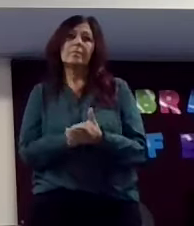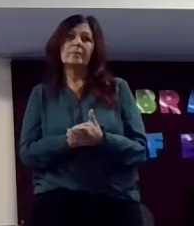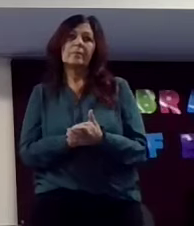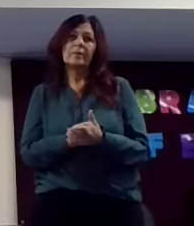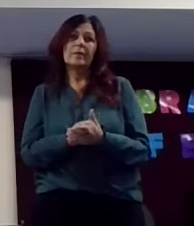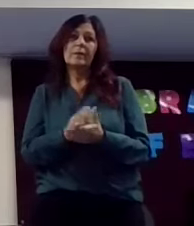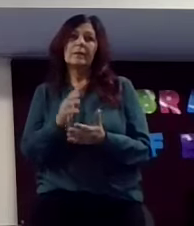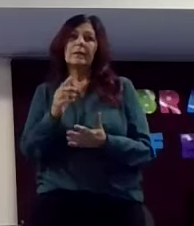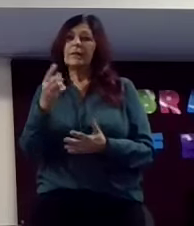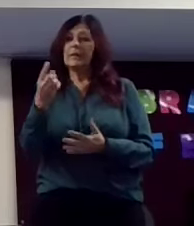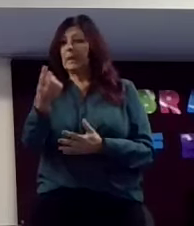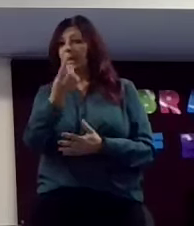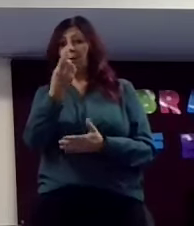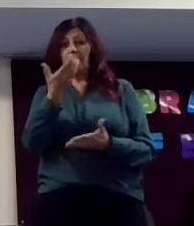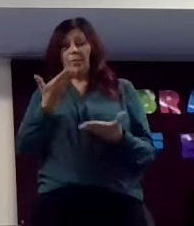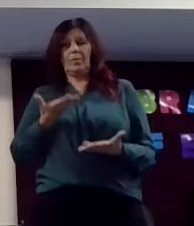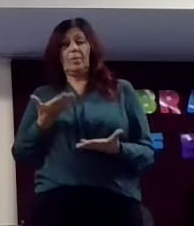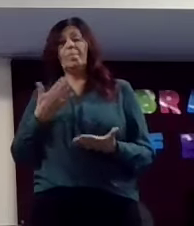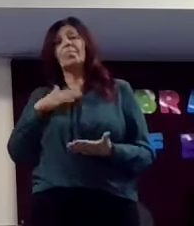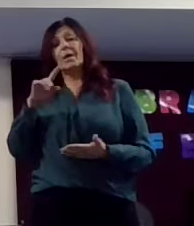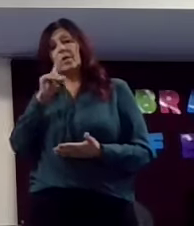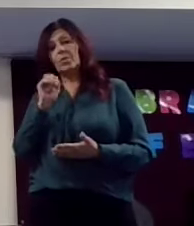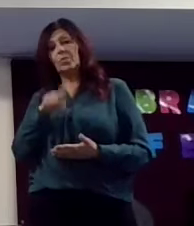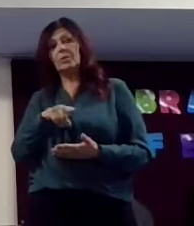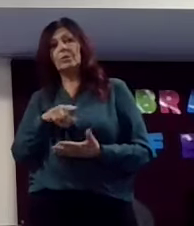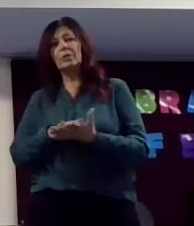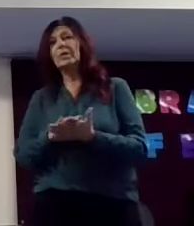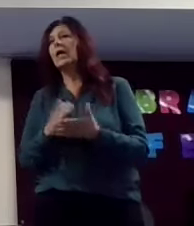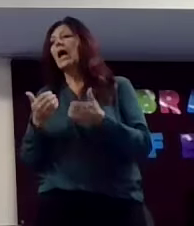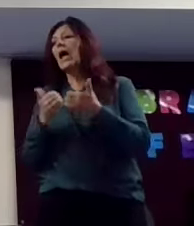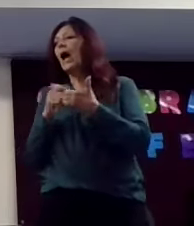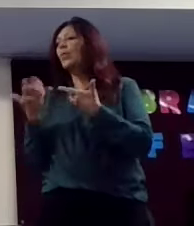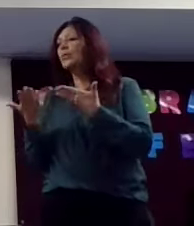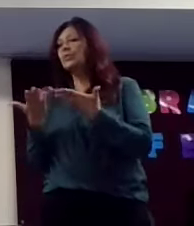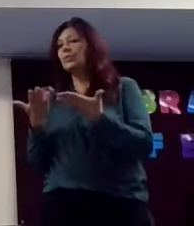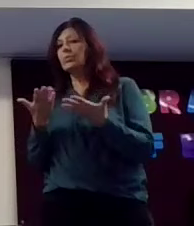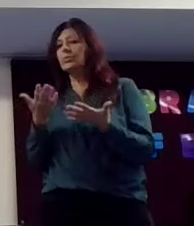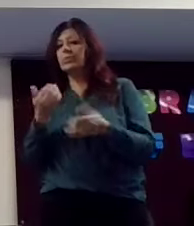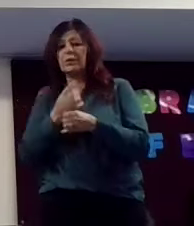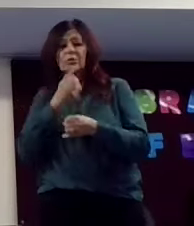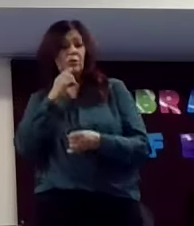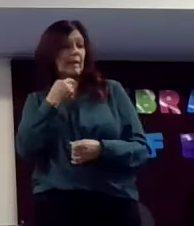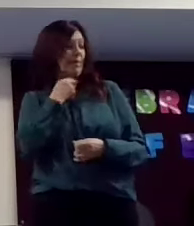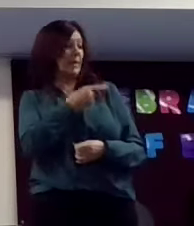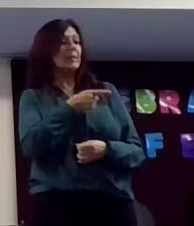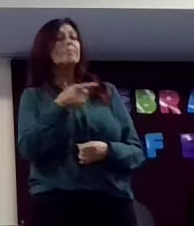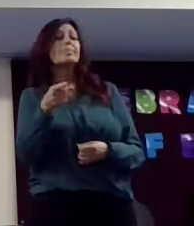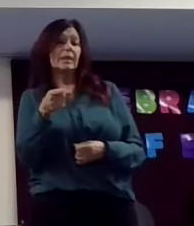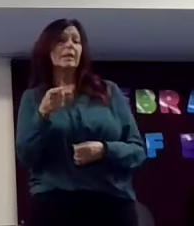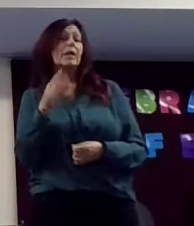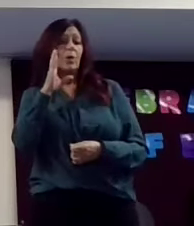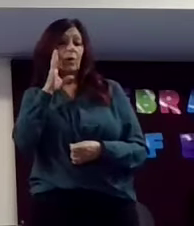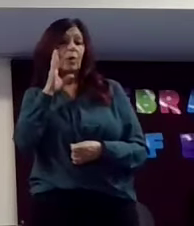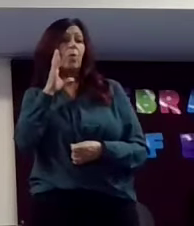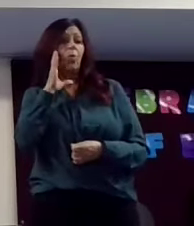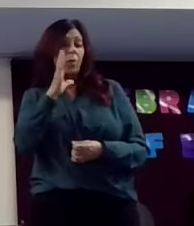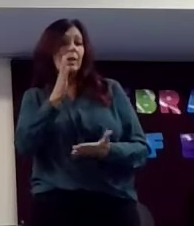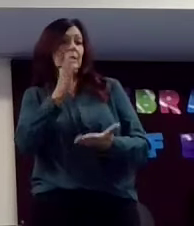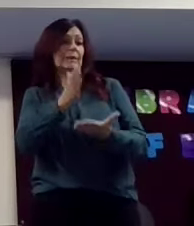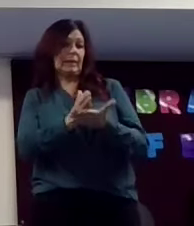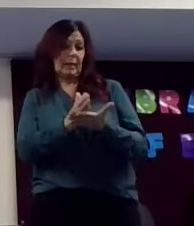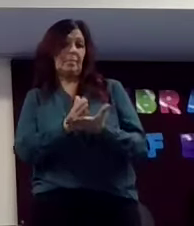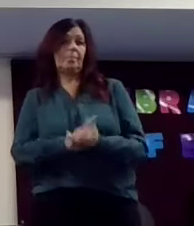and they come in front of you. My question is, how would you assure the victim that the offender is going to keep doing